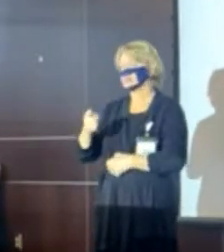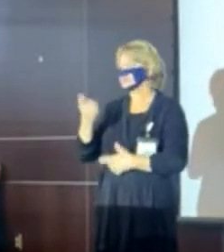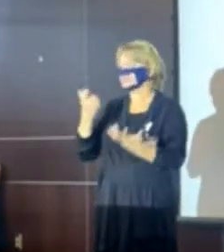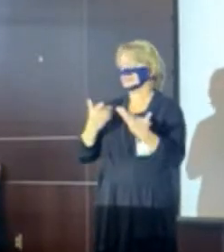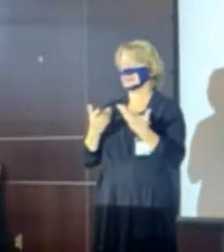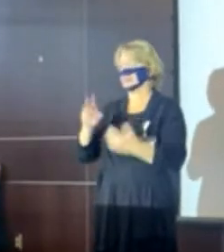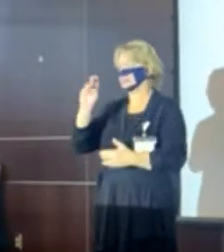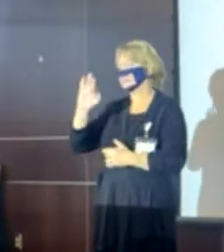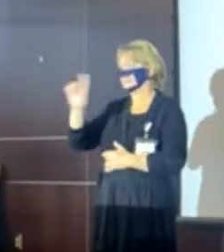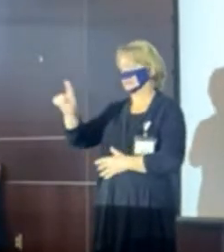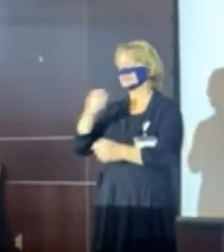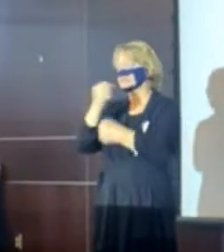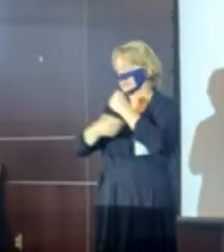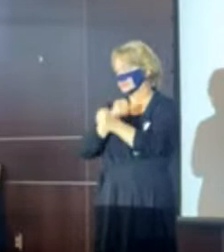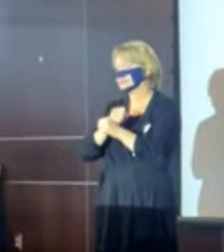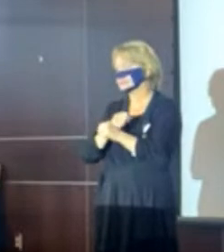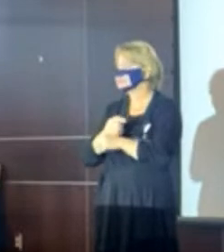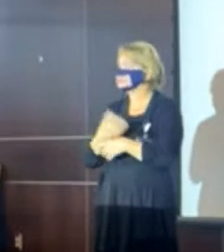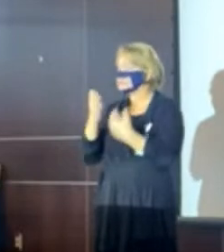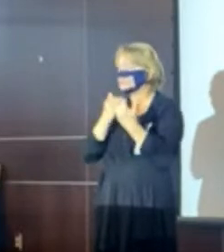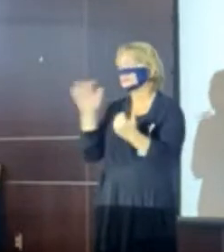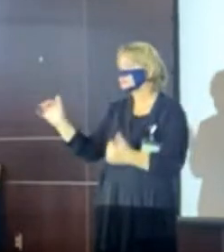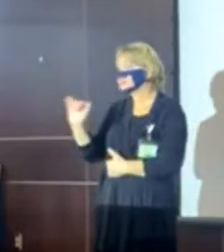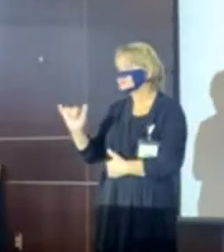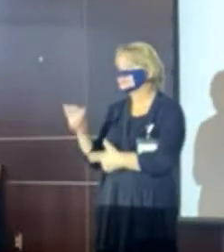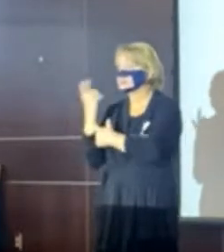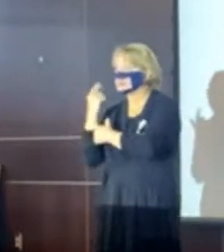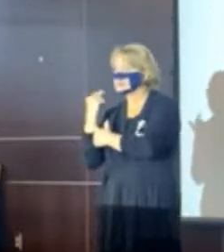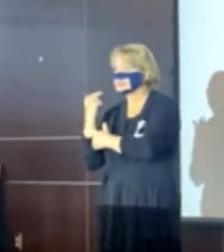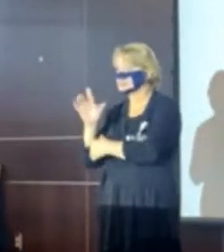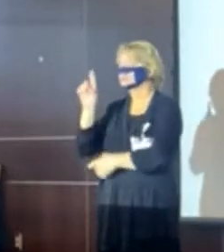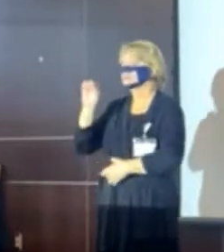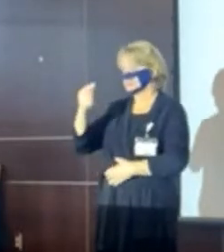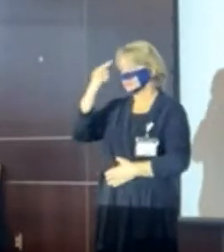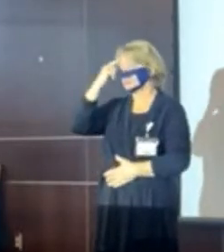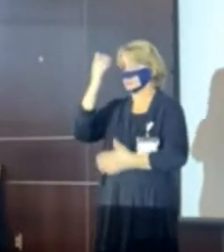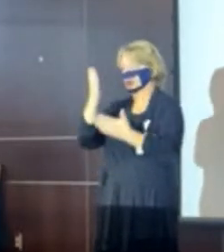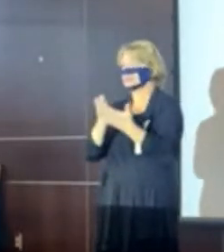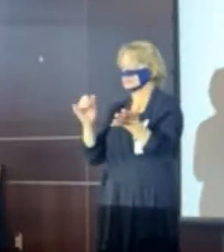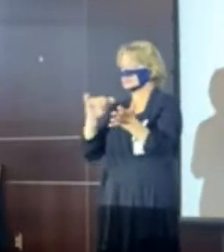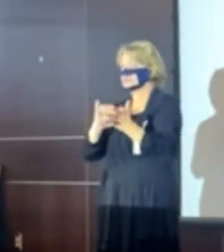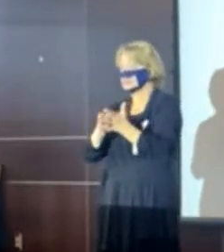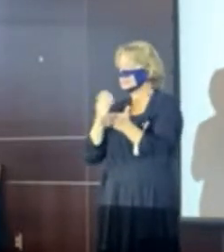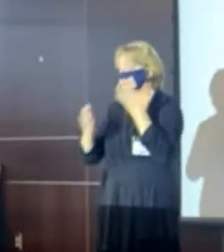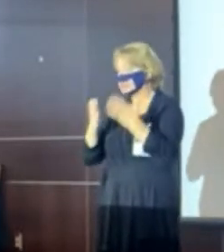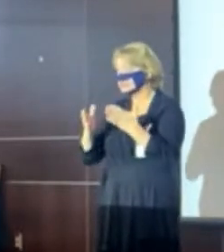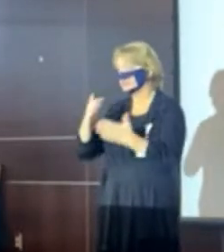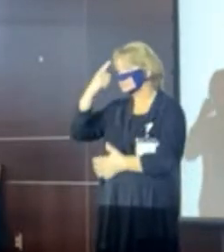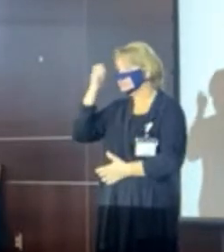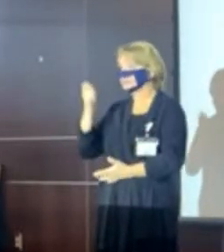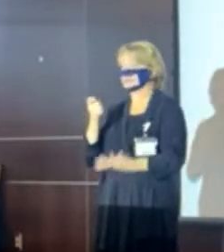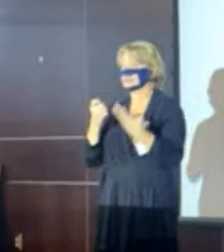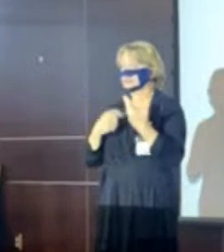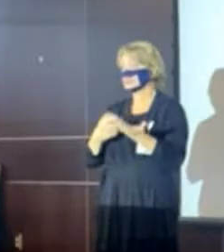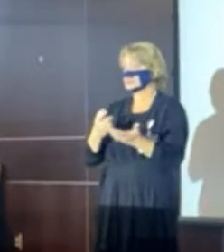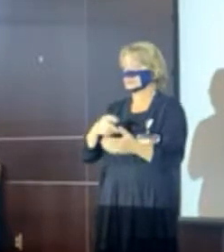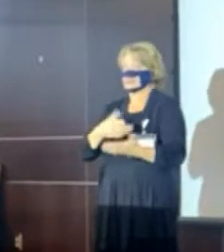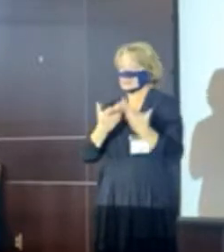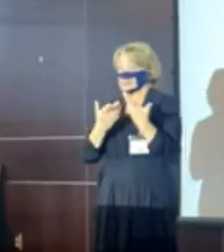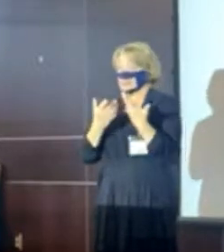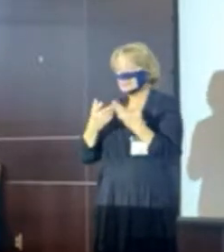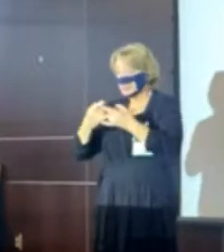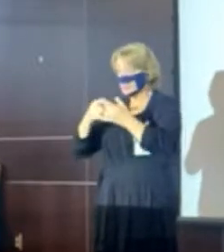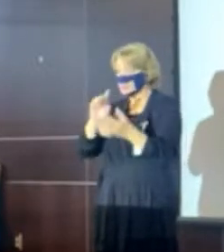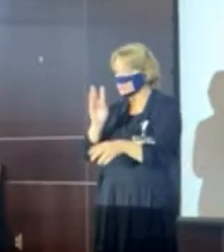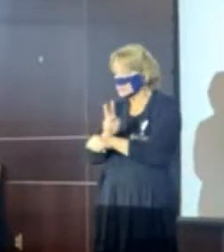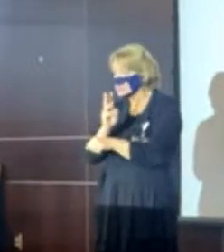and that's similar to last year in the southern hemisphere. We do think some of that may be related to mask mandates and lockdowns